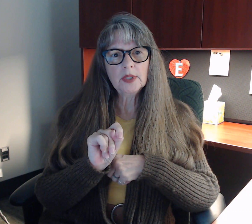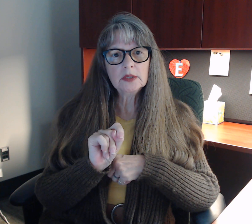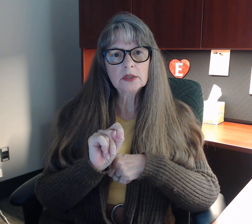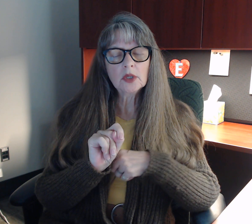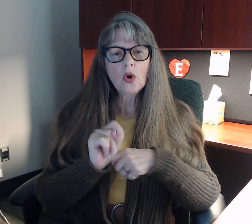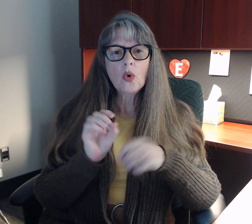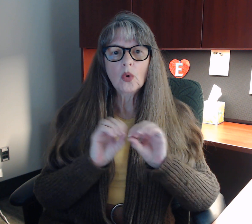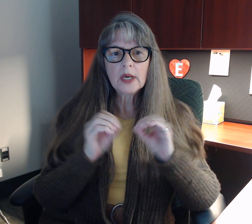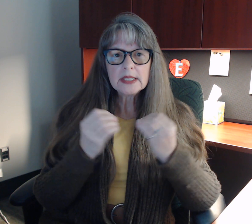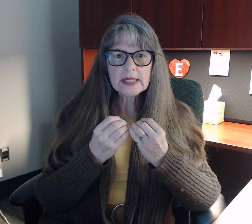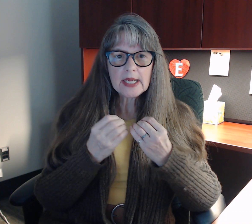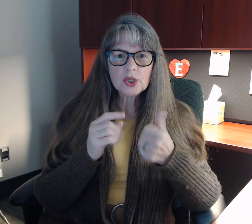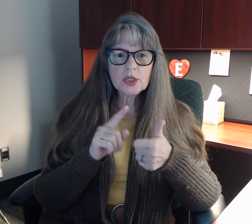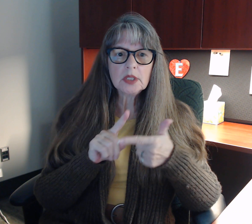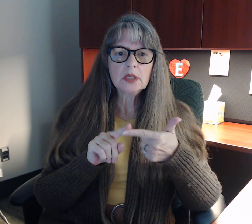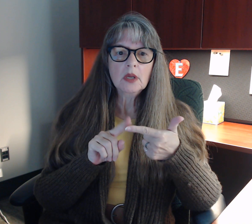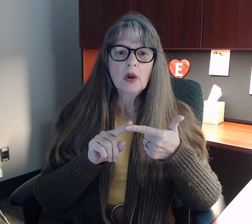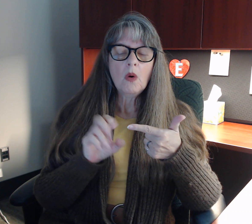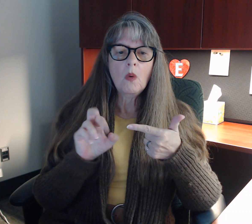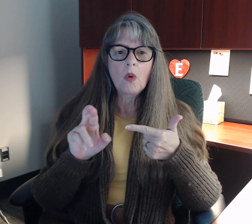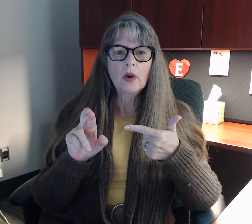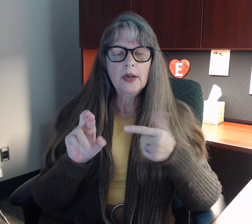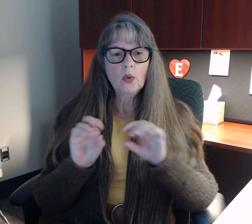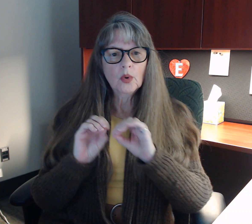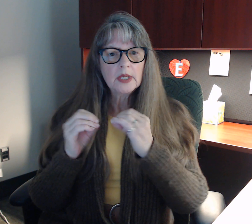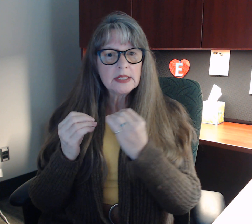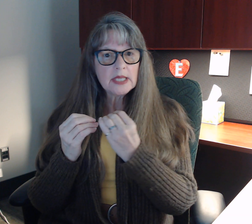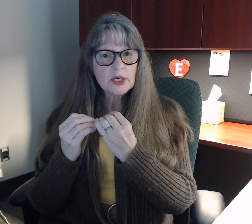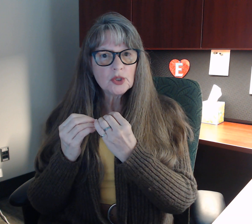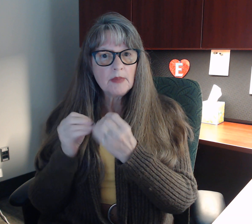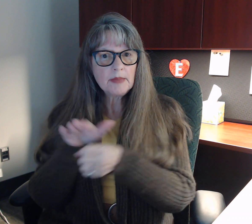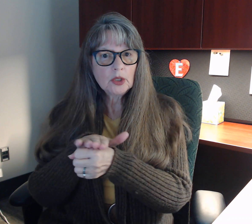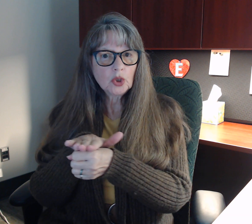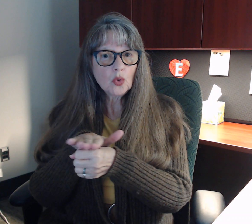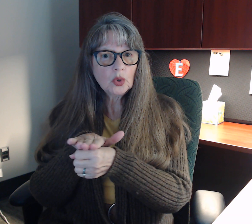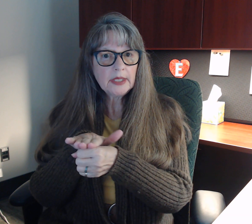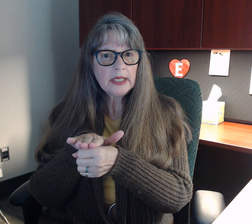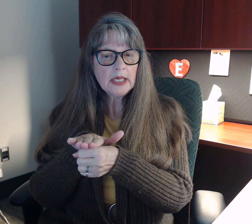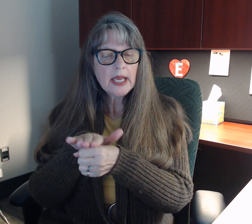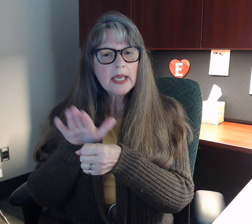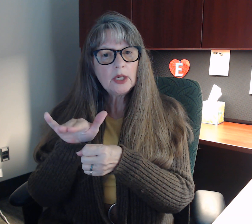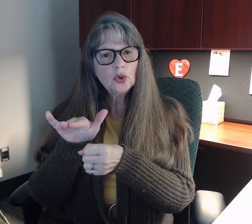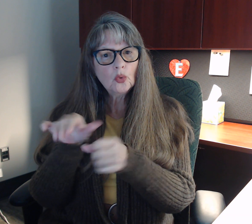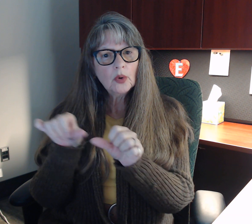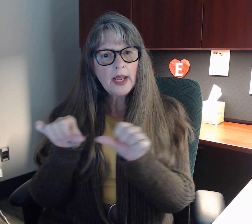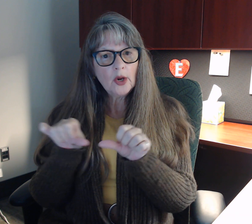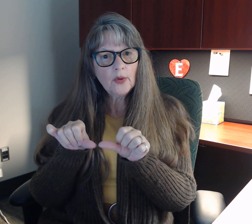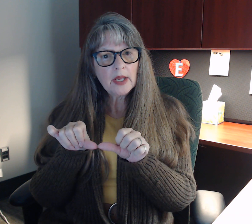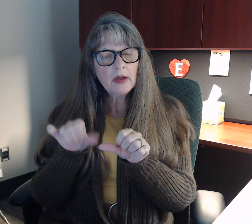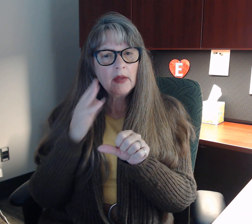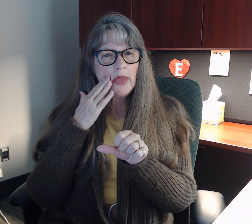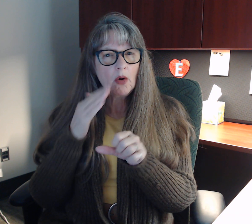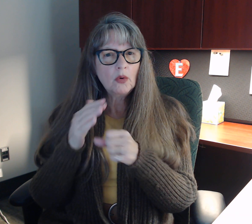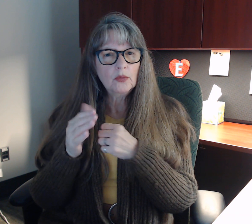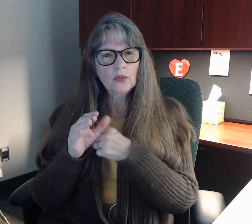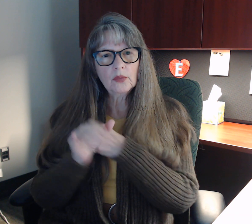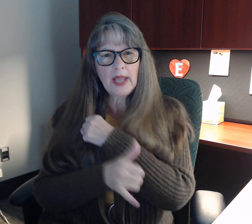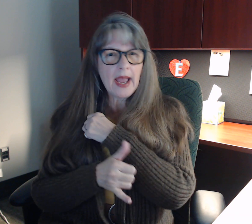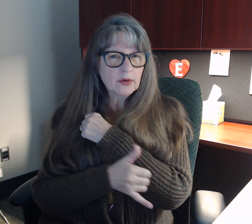veterans organization or an organization maybe locally in your area and that or your county